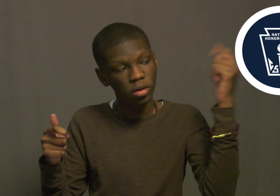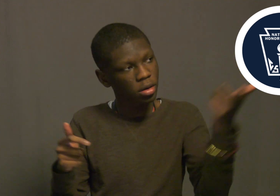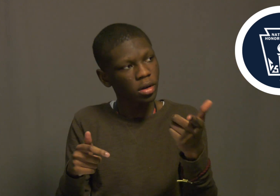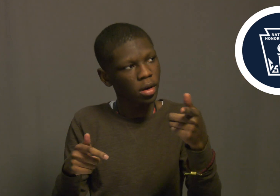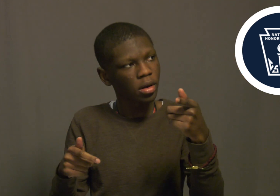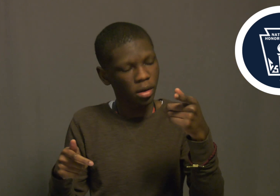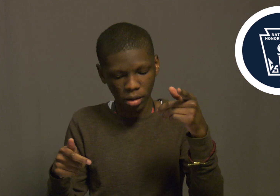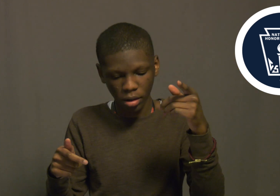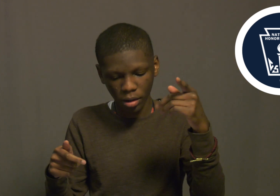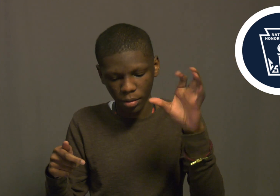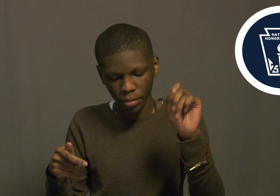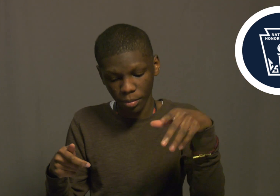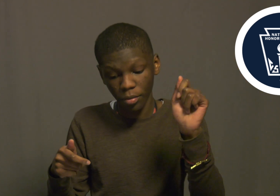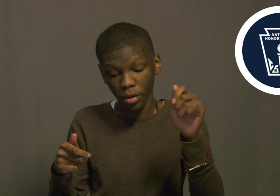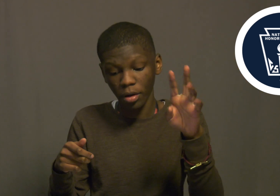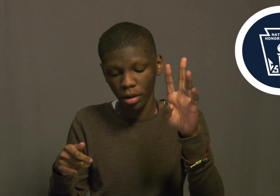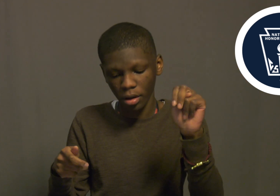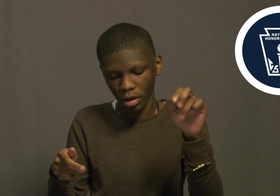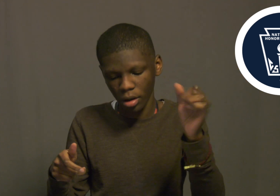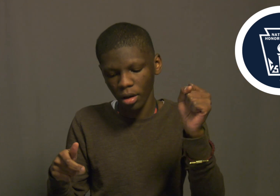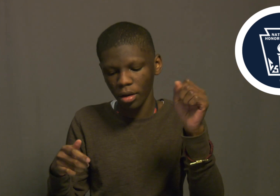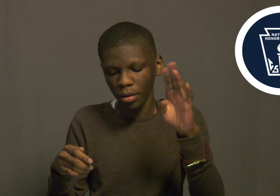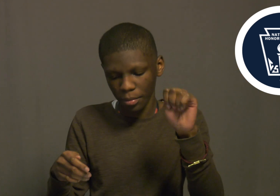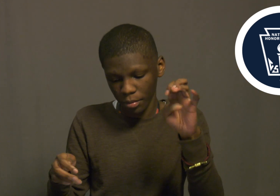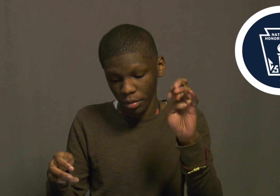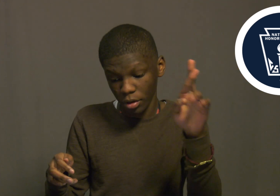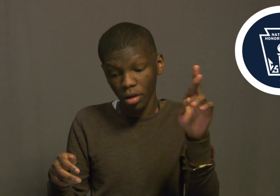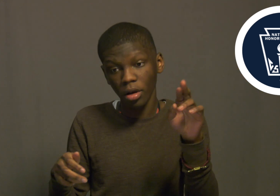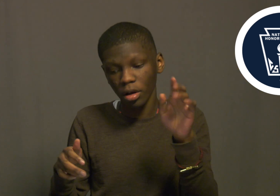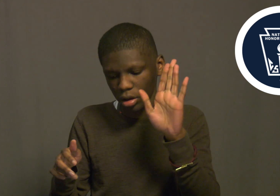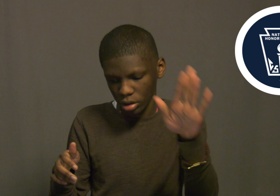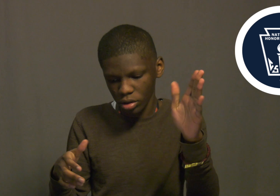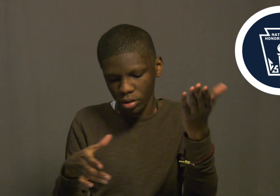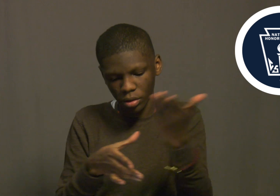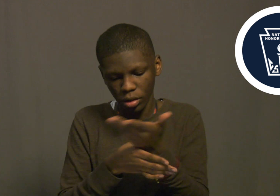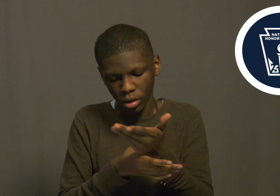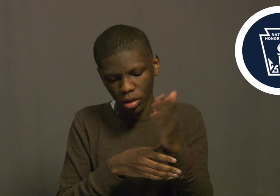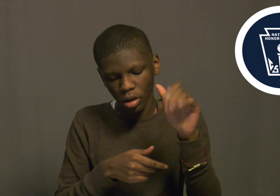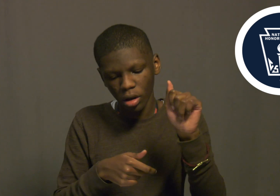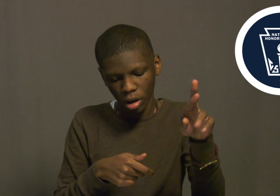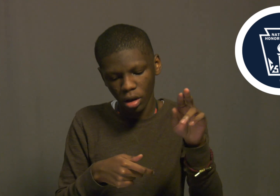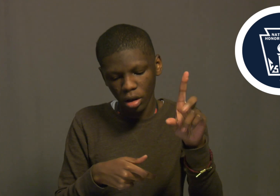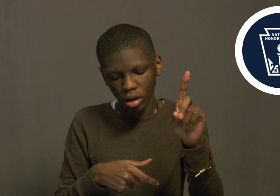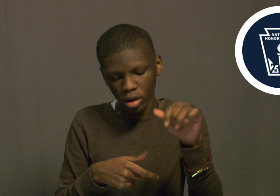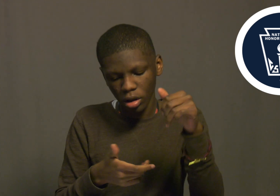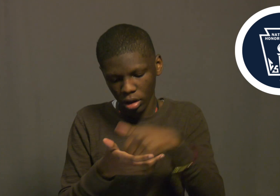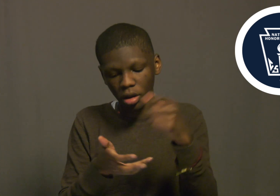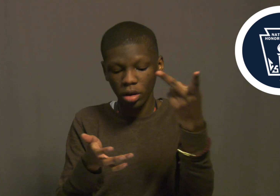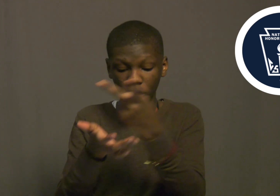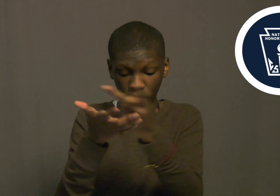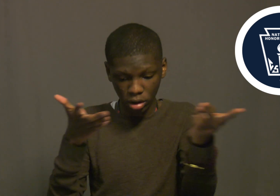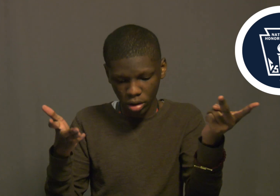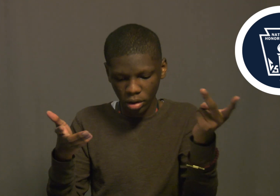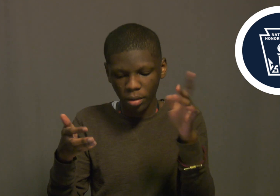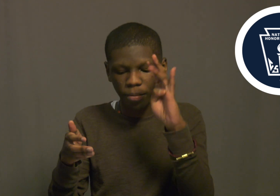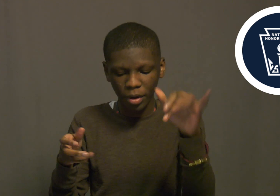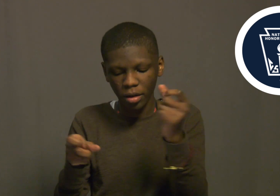To all potential NHS members, your folders are due in two